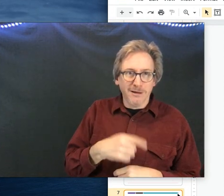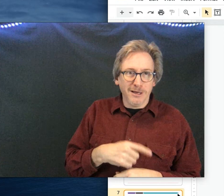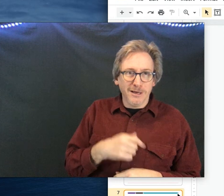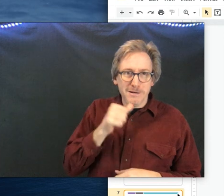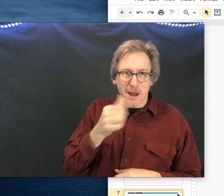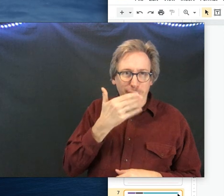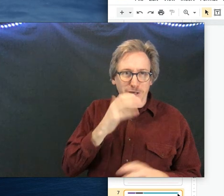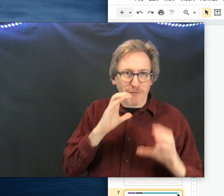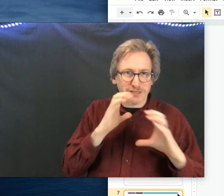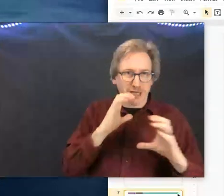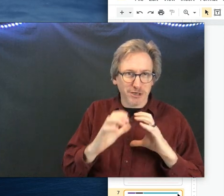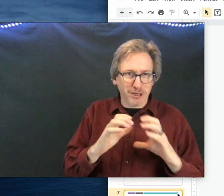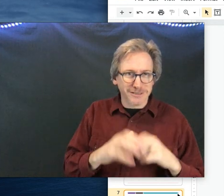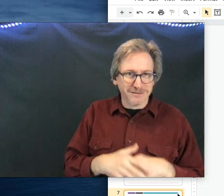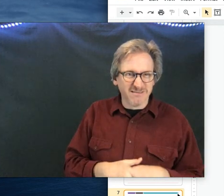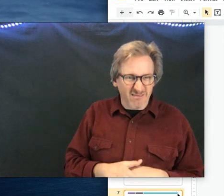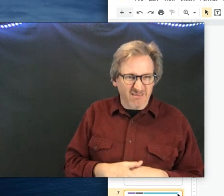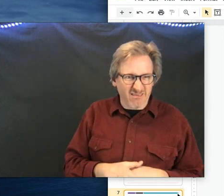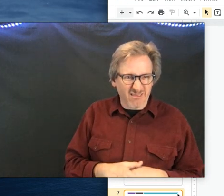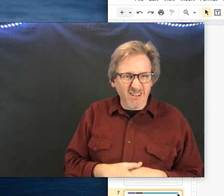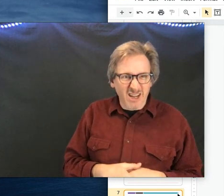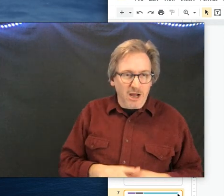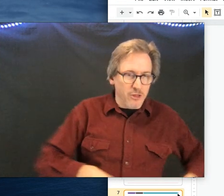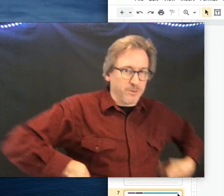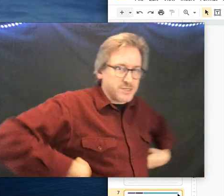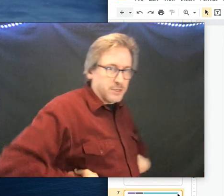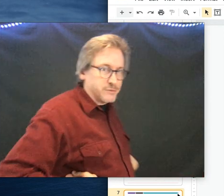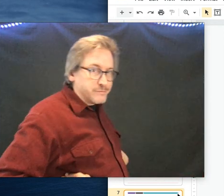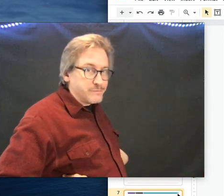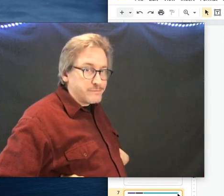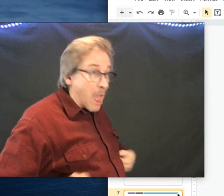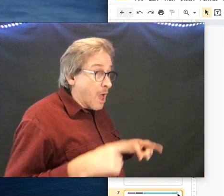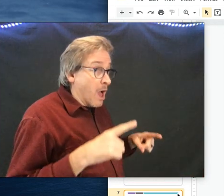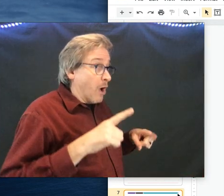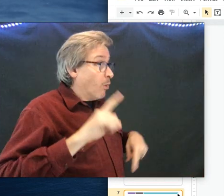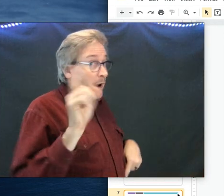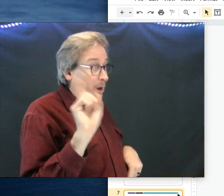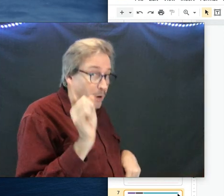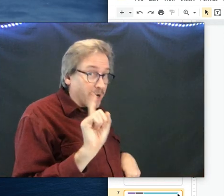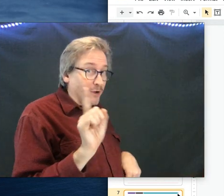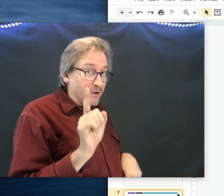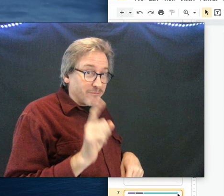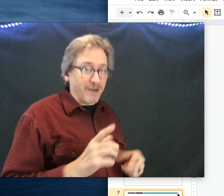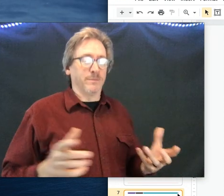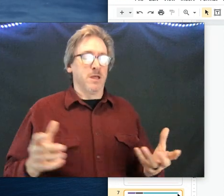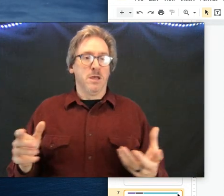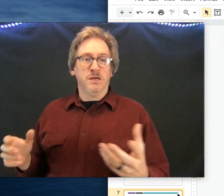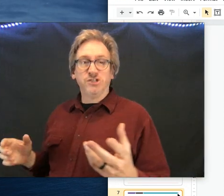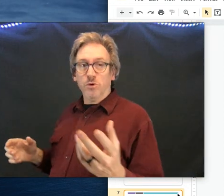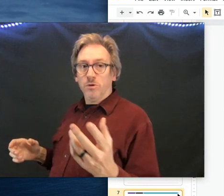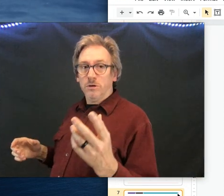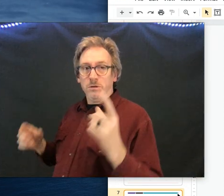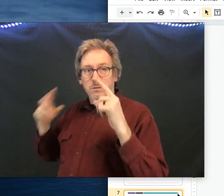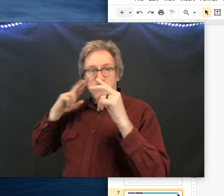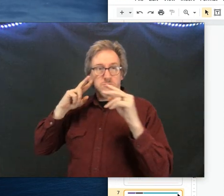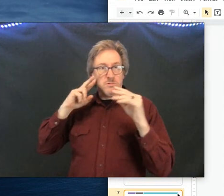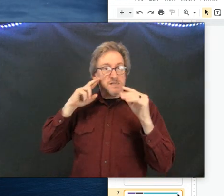boring, not a good conversationalist. Other person goes, "Where were you?" Right?